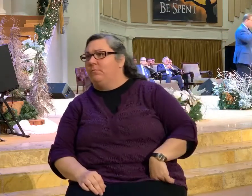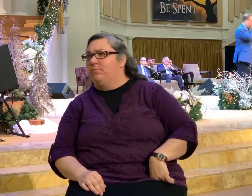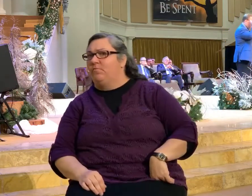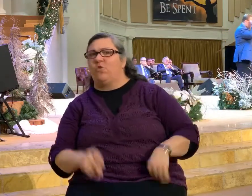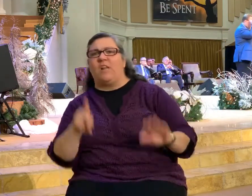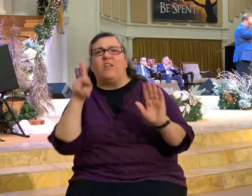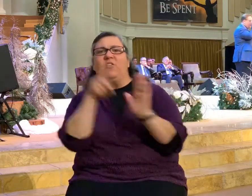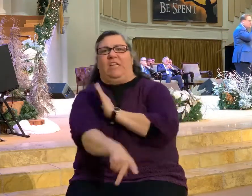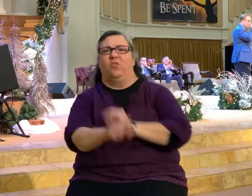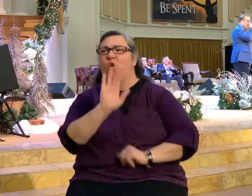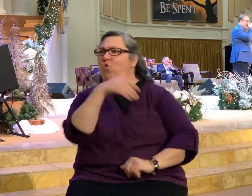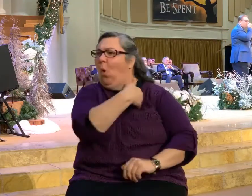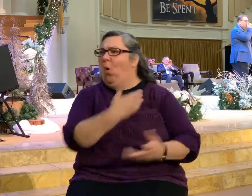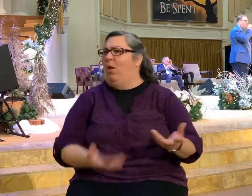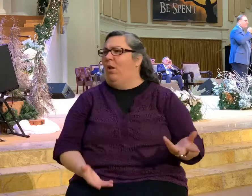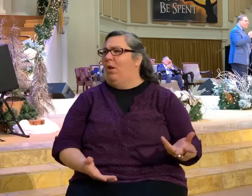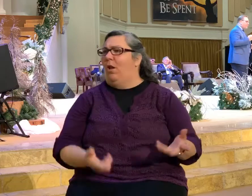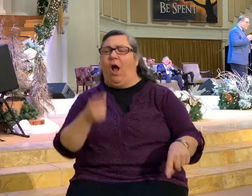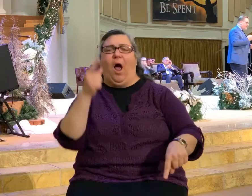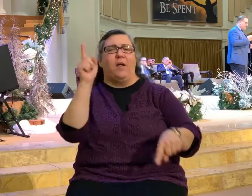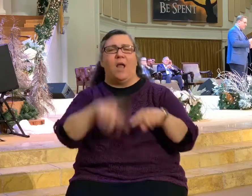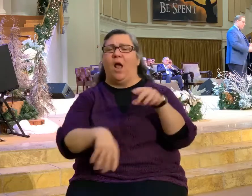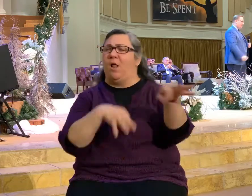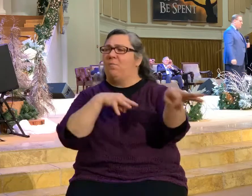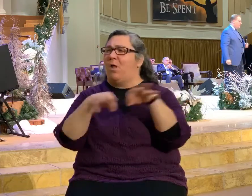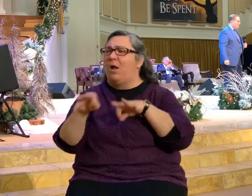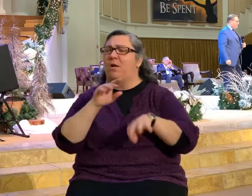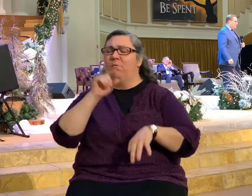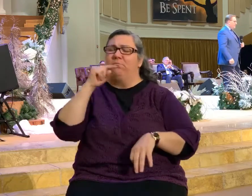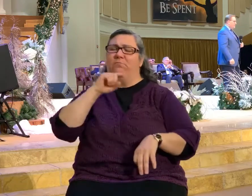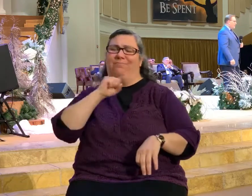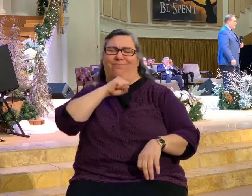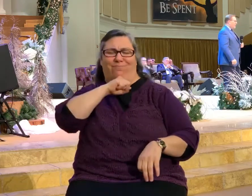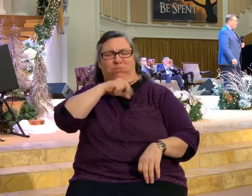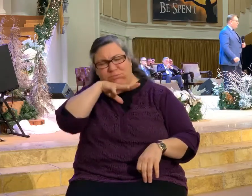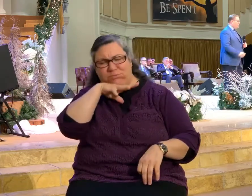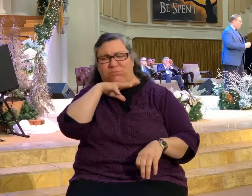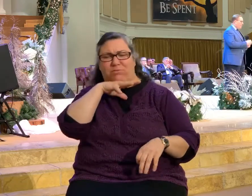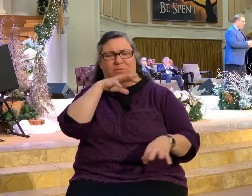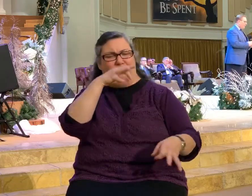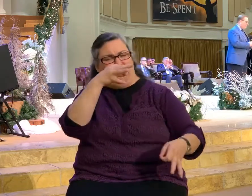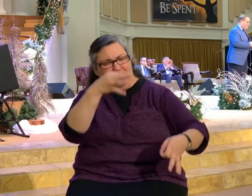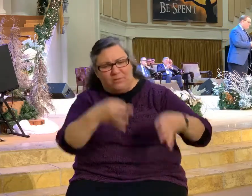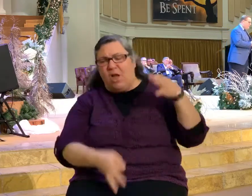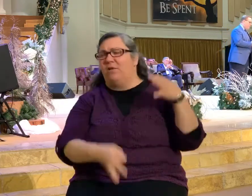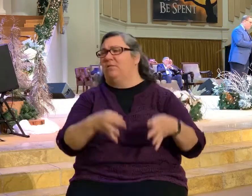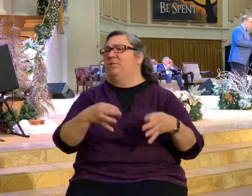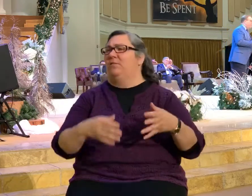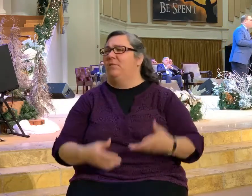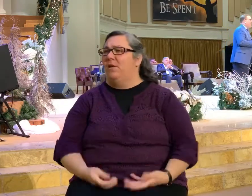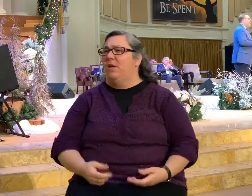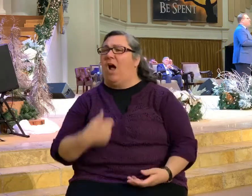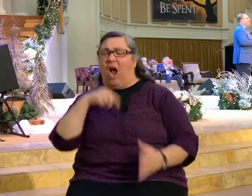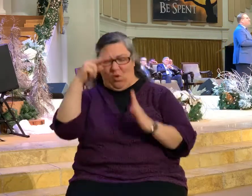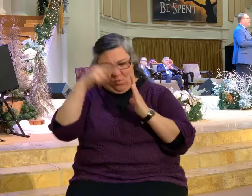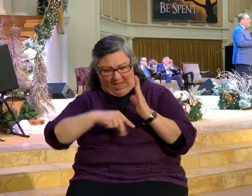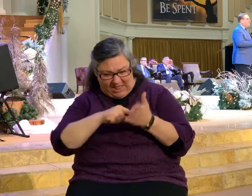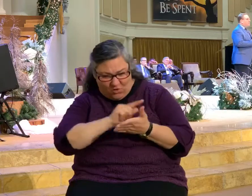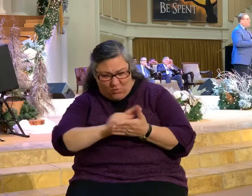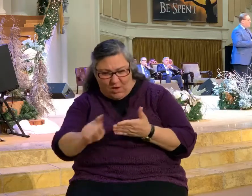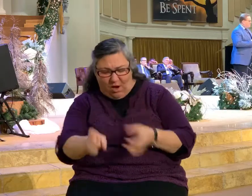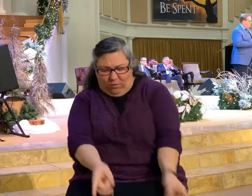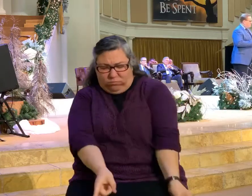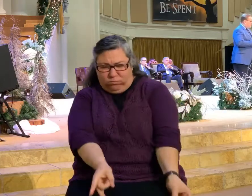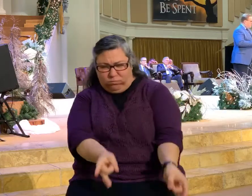Then, I can't even describe the perverted justice. As I read this week, horrifying